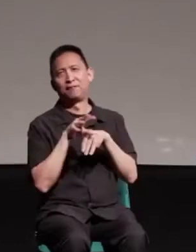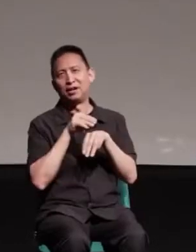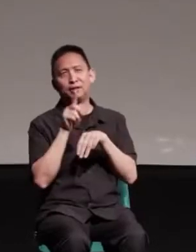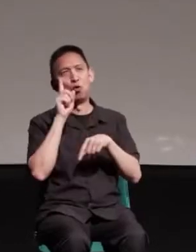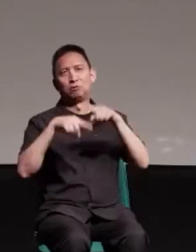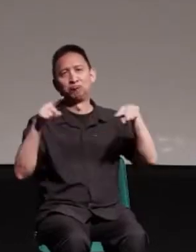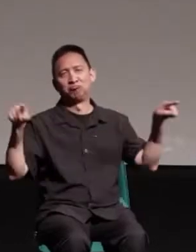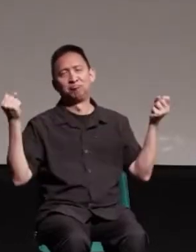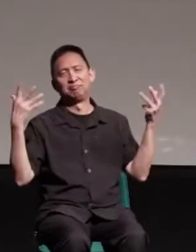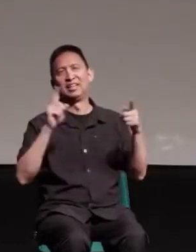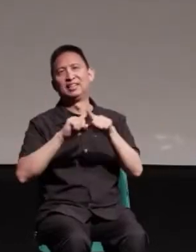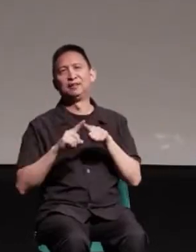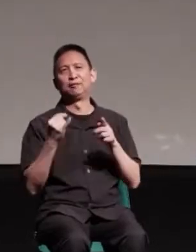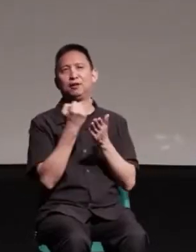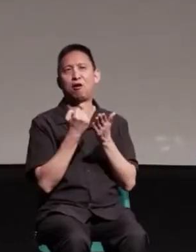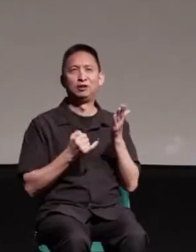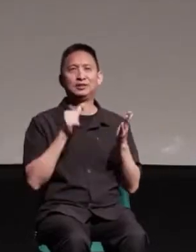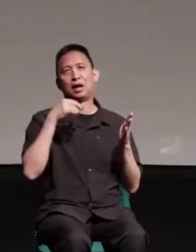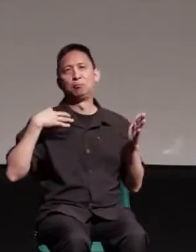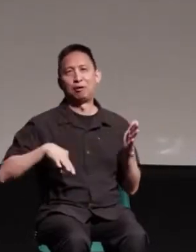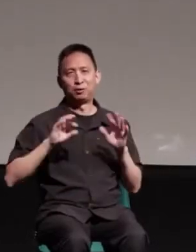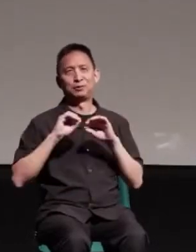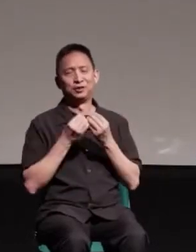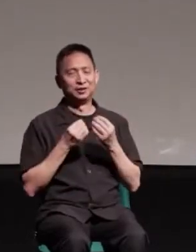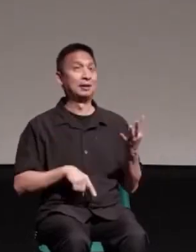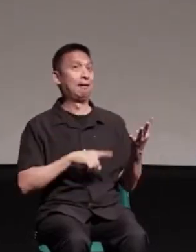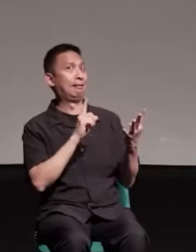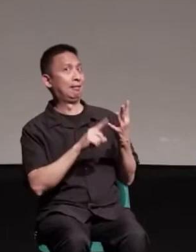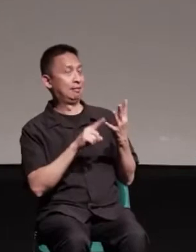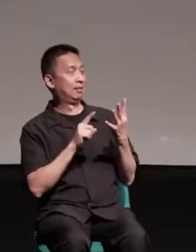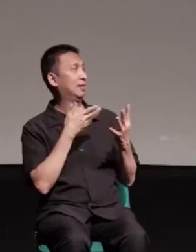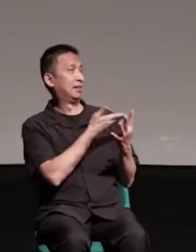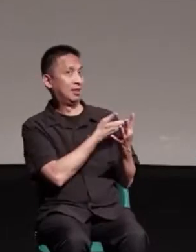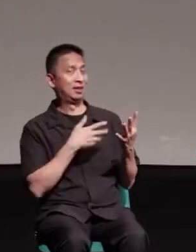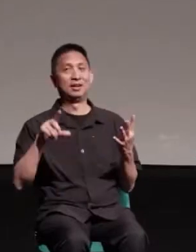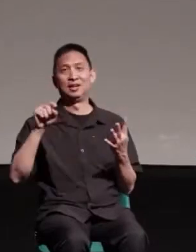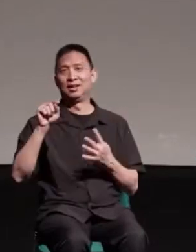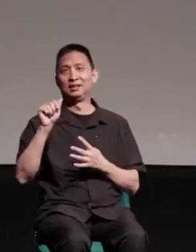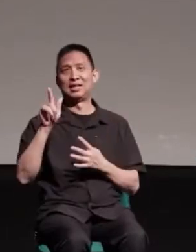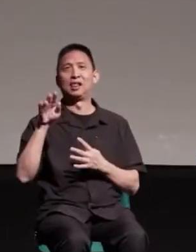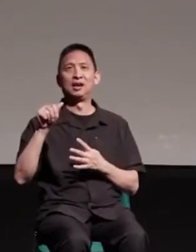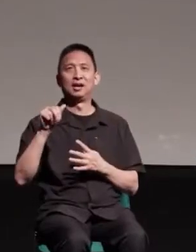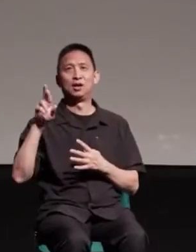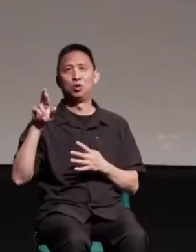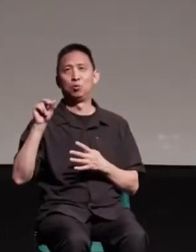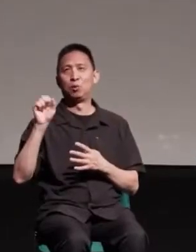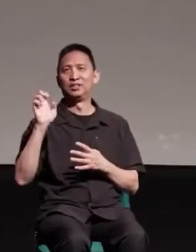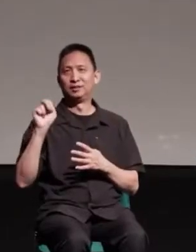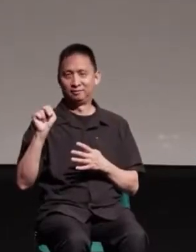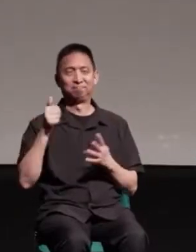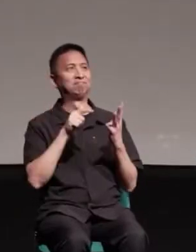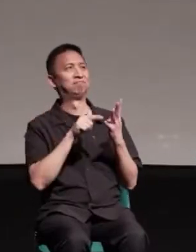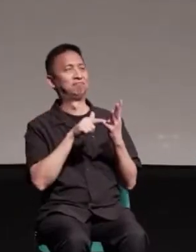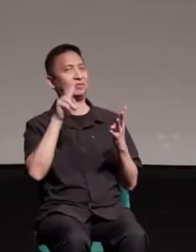arts organizations and arts nonprofits. And finally, at the end of our line, we have Talia Rosen, who is the